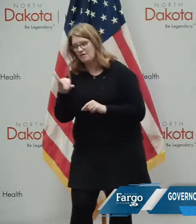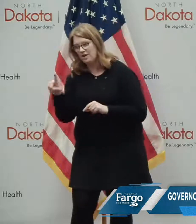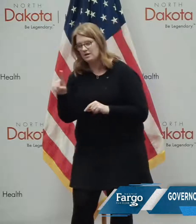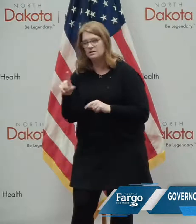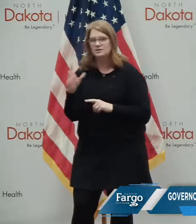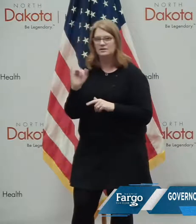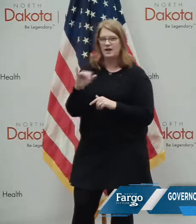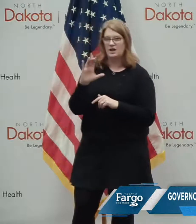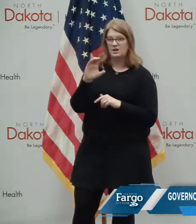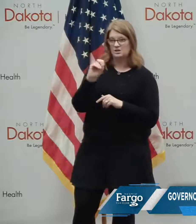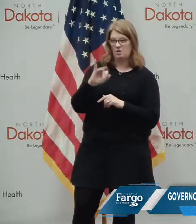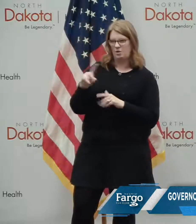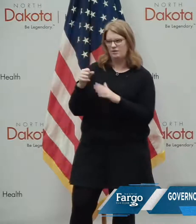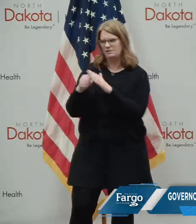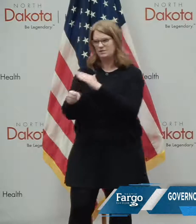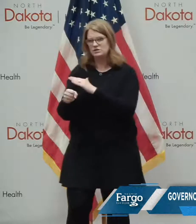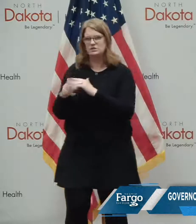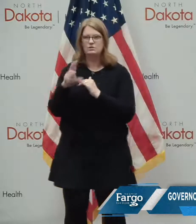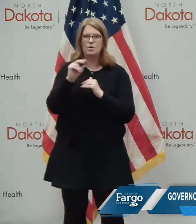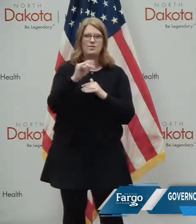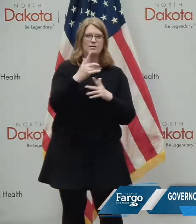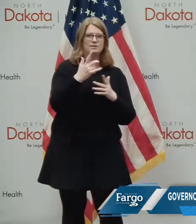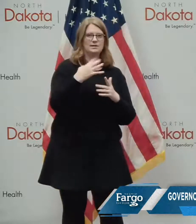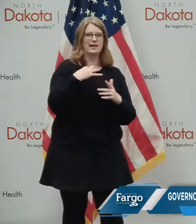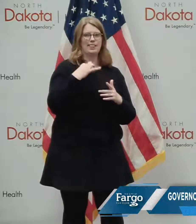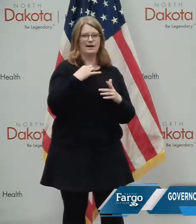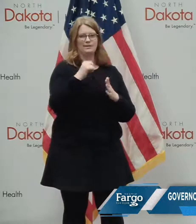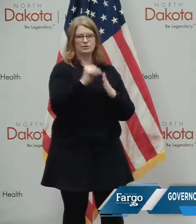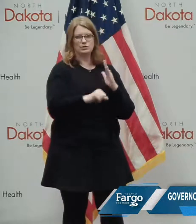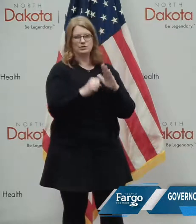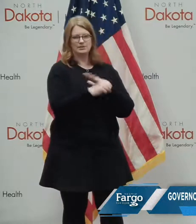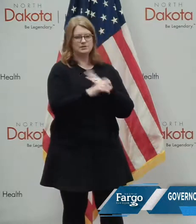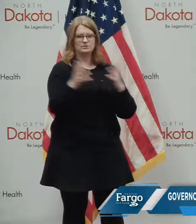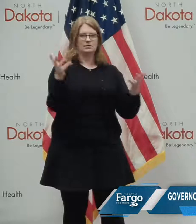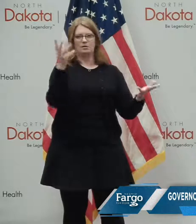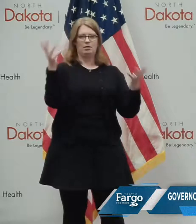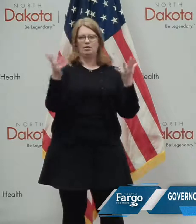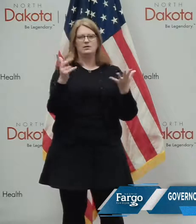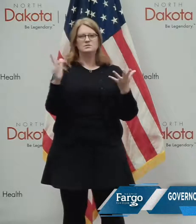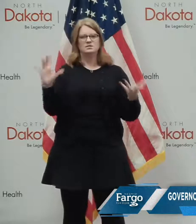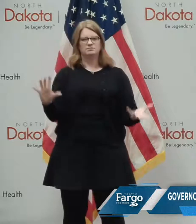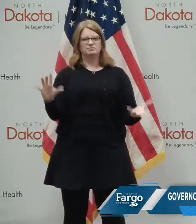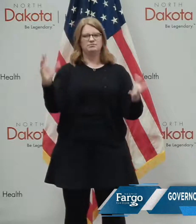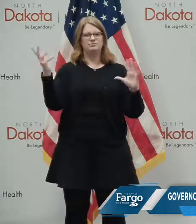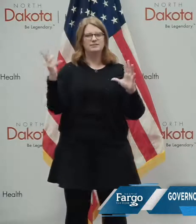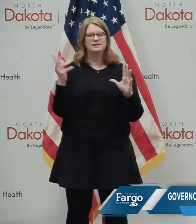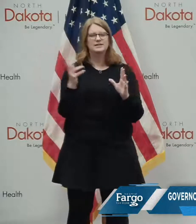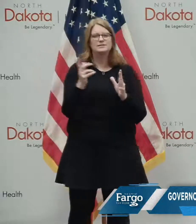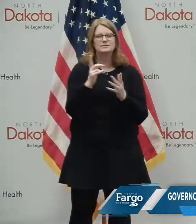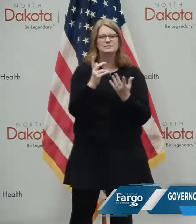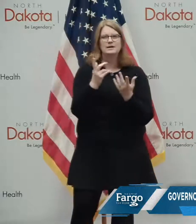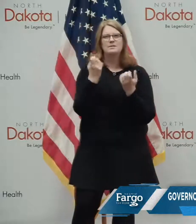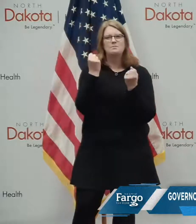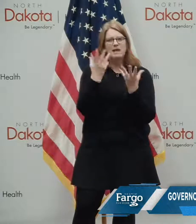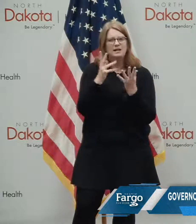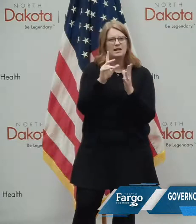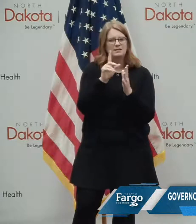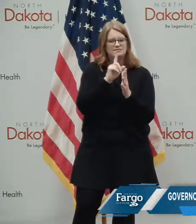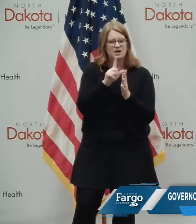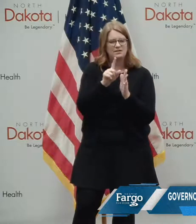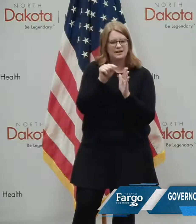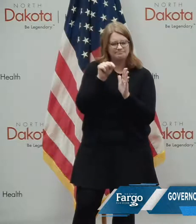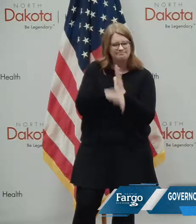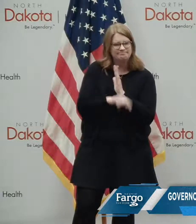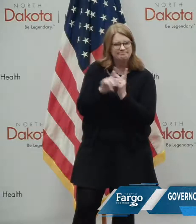COVID admission? No, that was an elective surgery admission. But so there's a lot of nuance in all those numbers. But I will